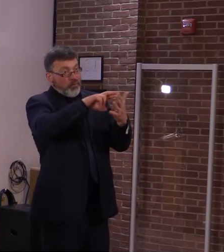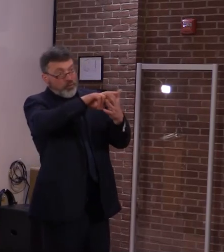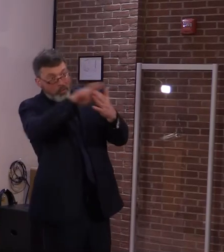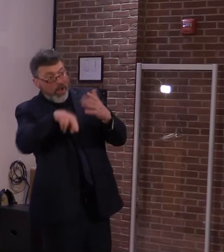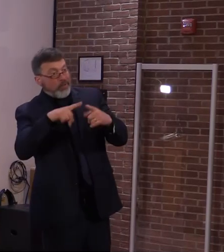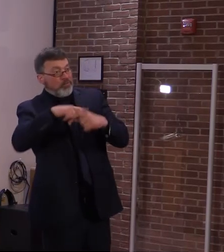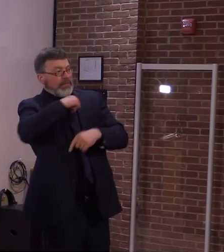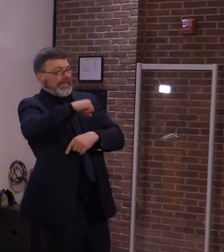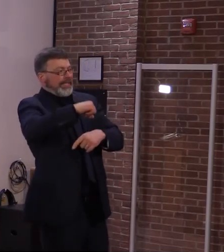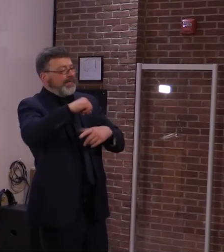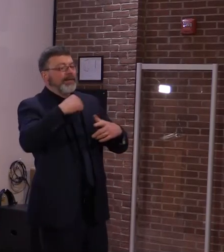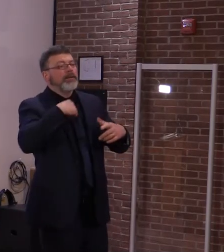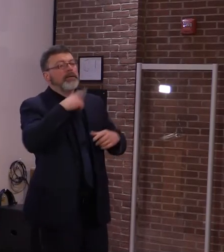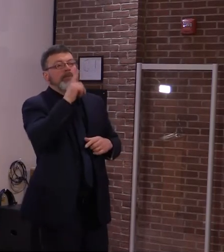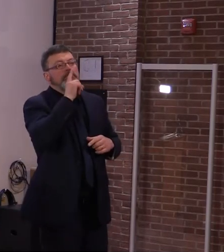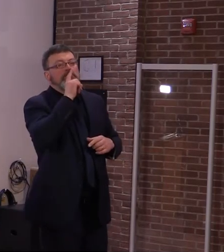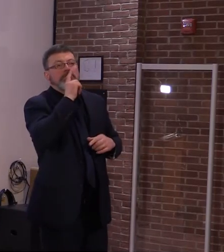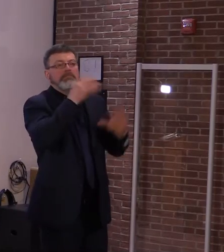required.